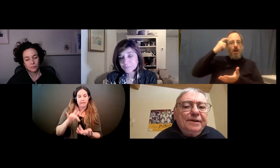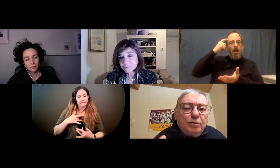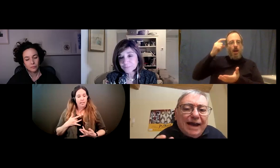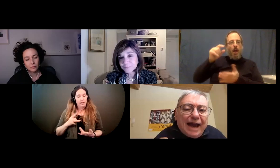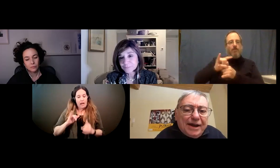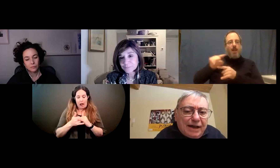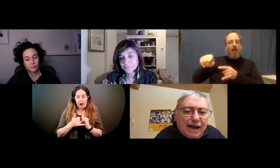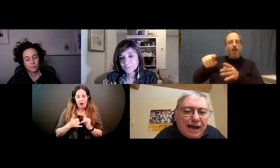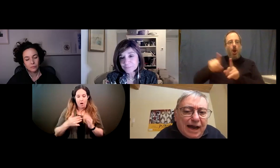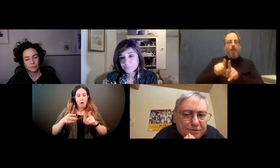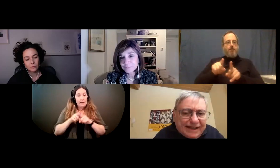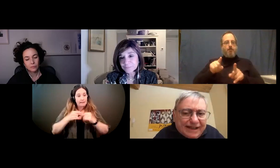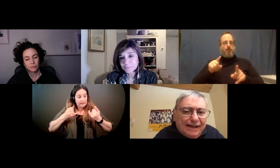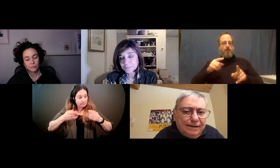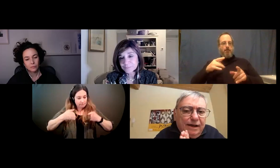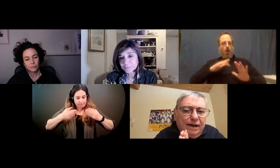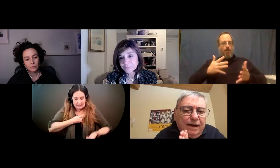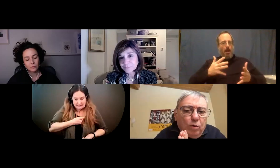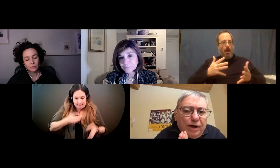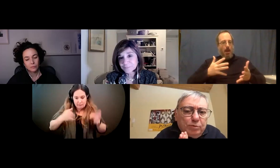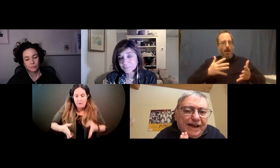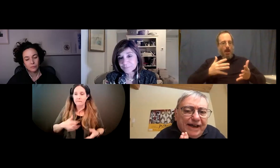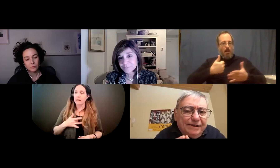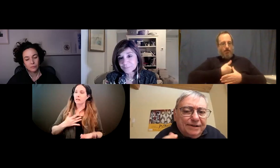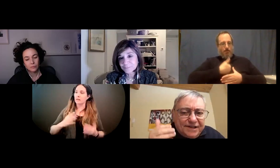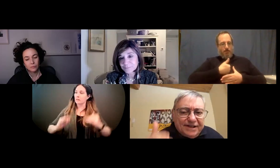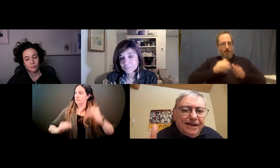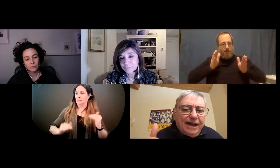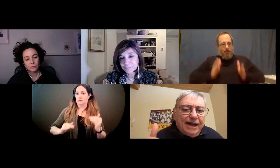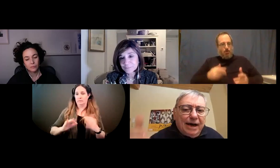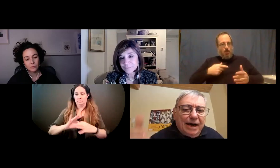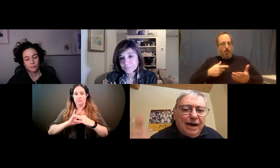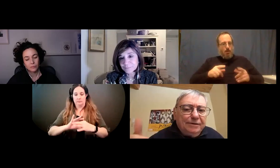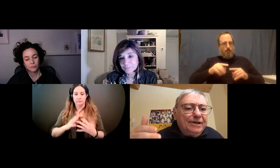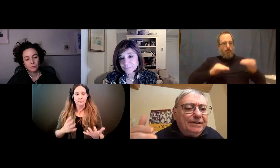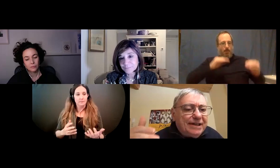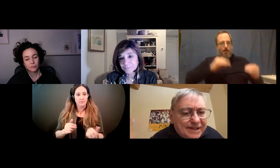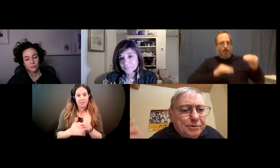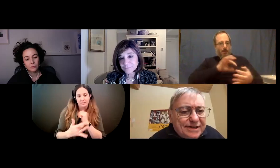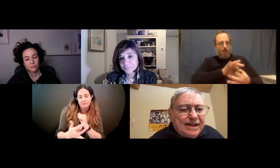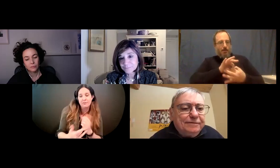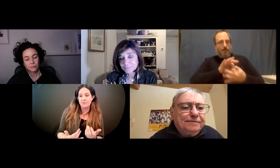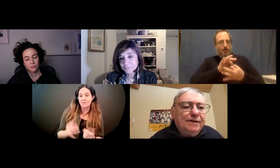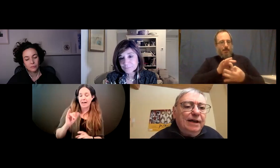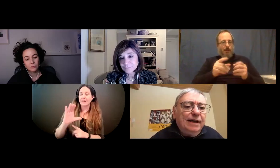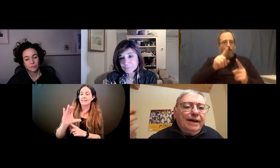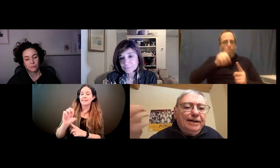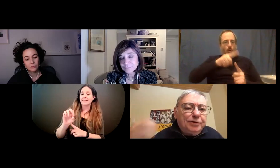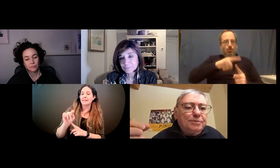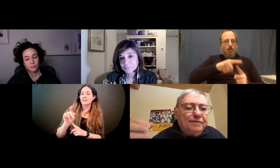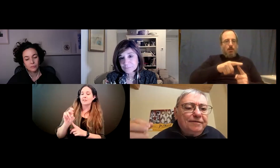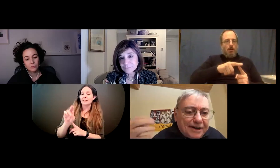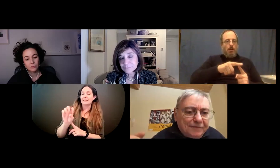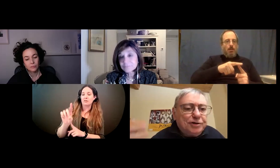and so I understand what we can say about the decentered self in terms